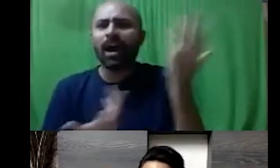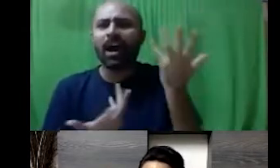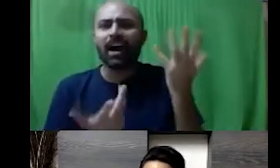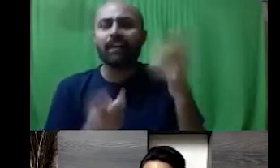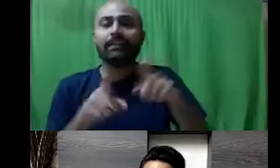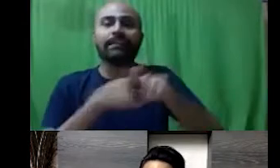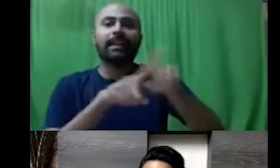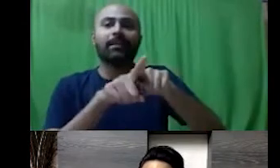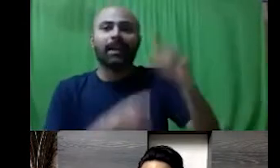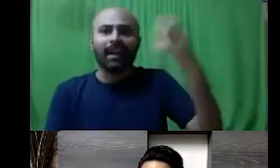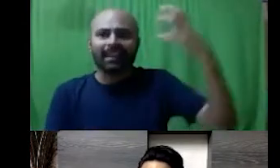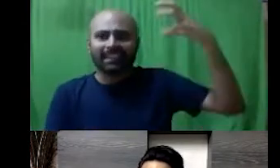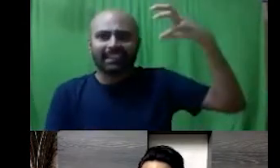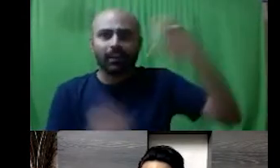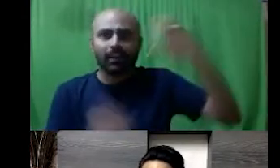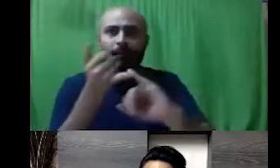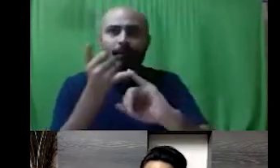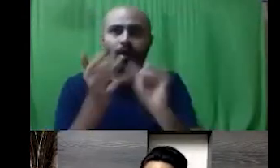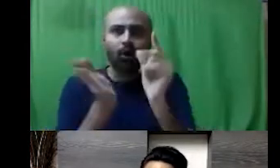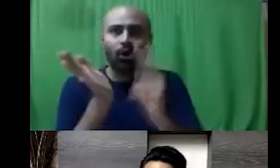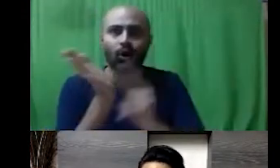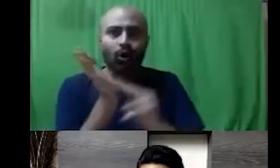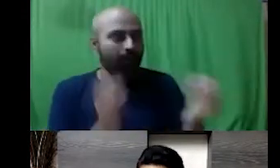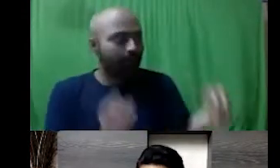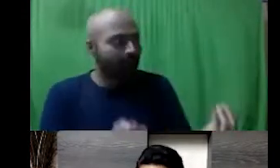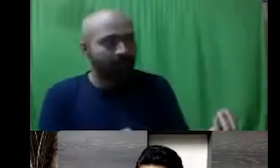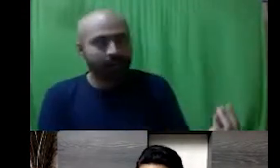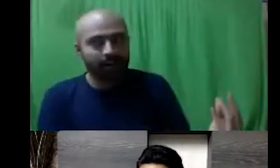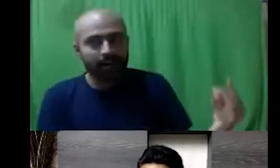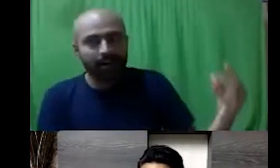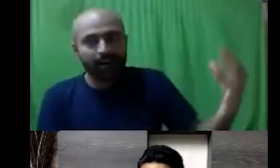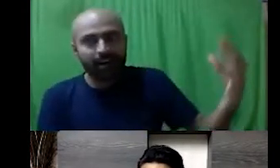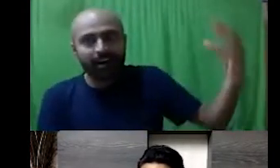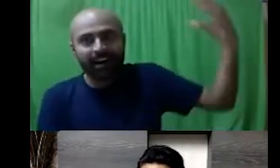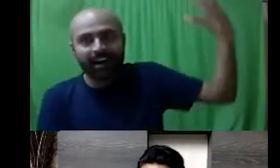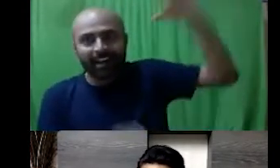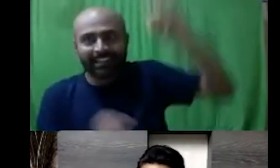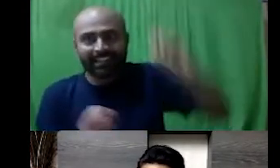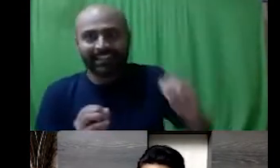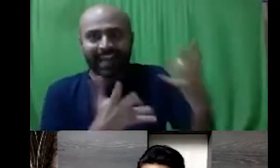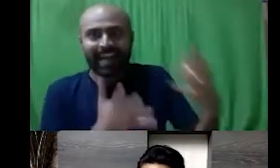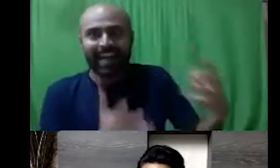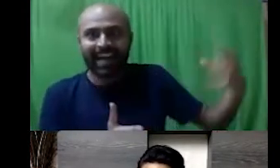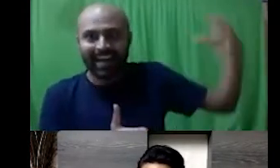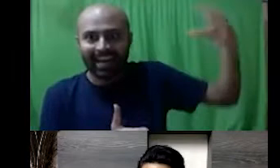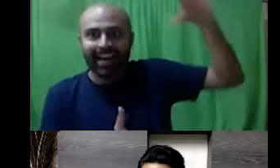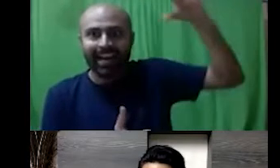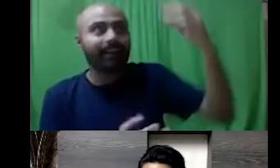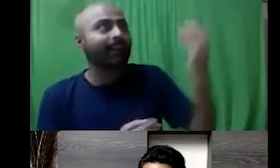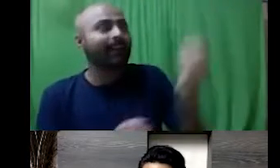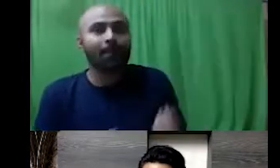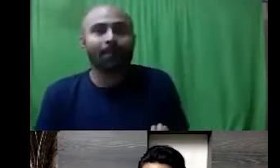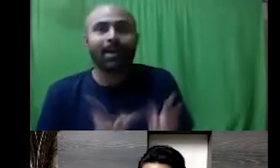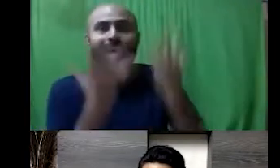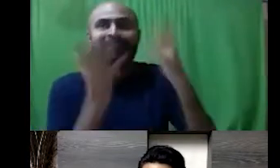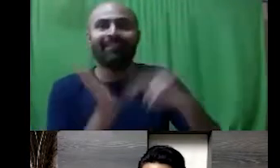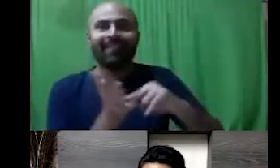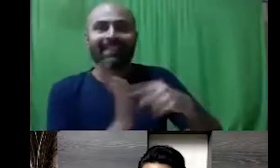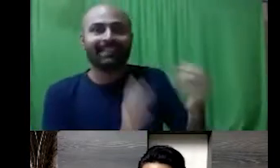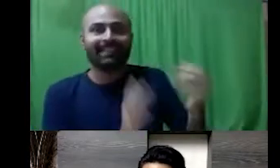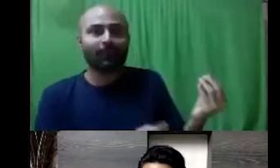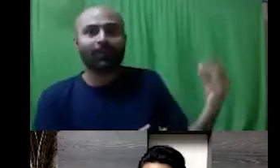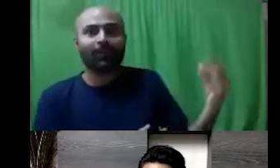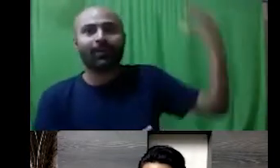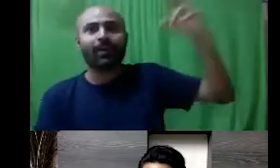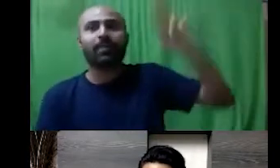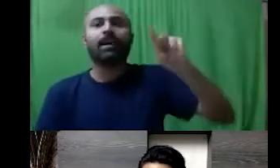does morning look like that? So for example, the sun, it rises. It starts from the bottom and